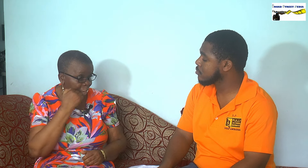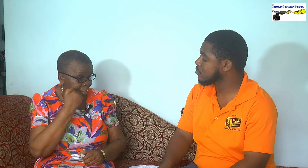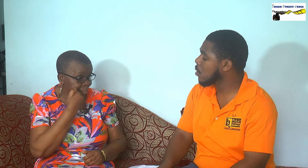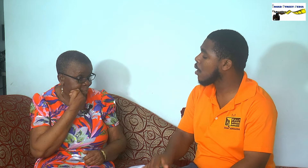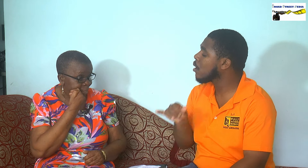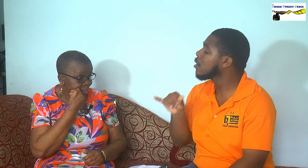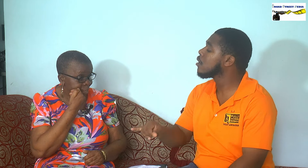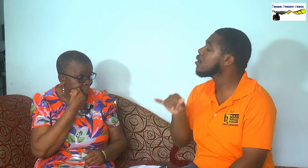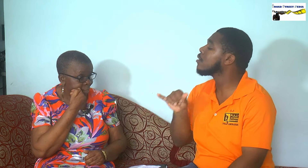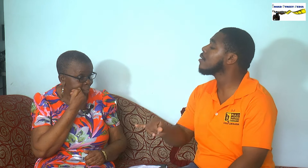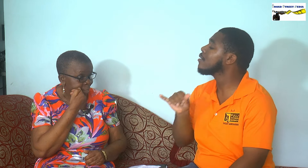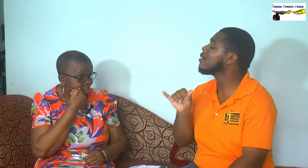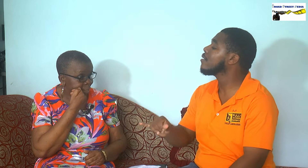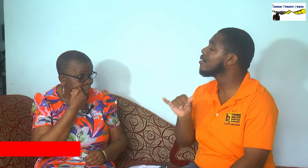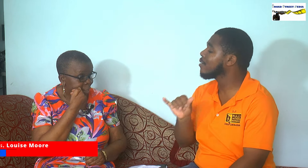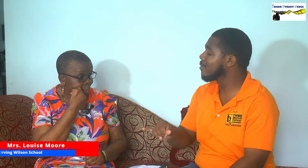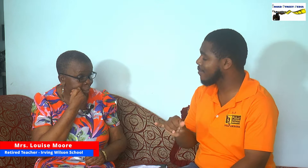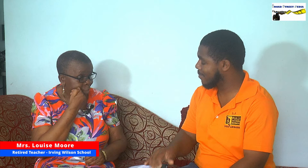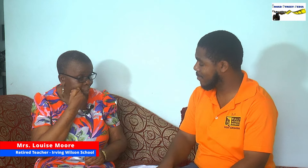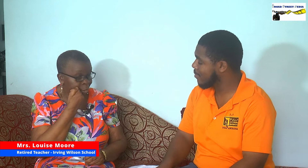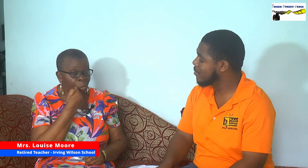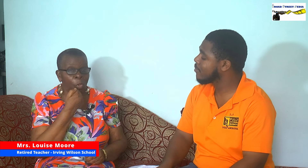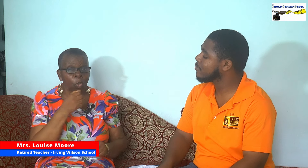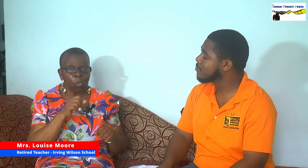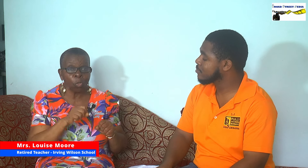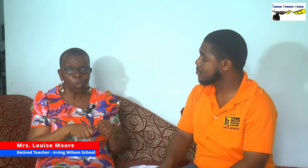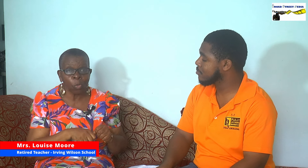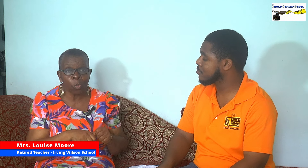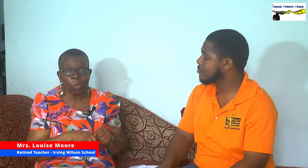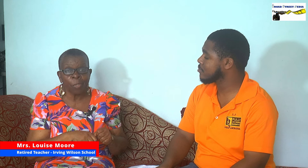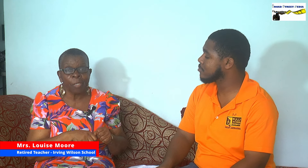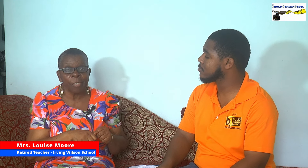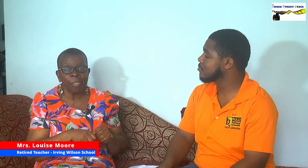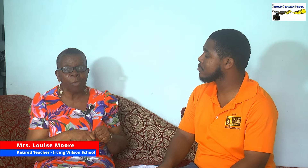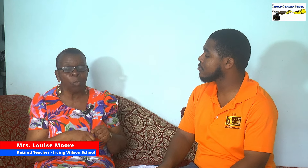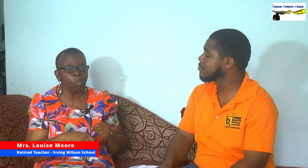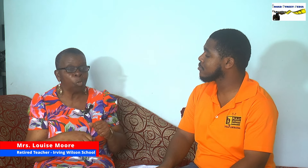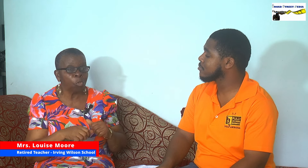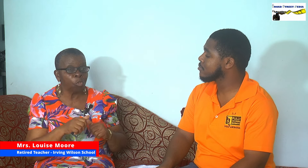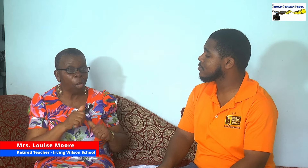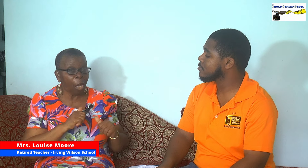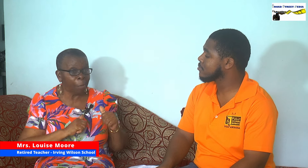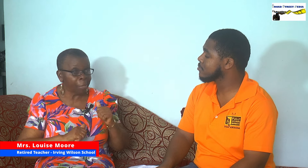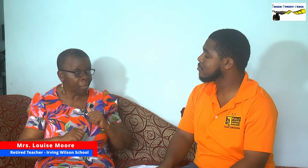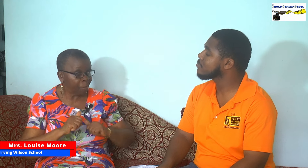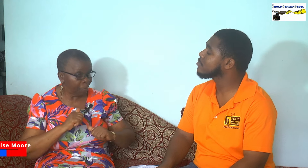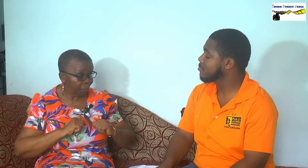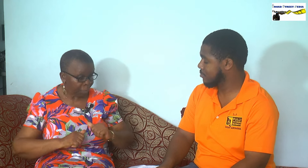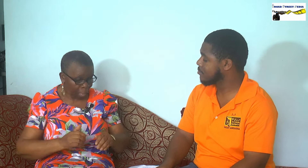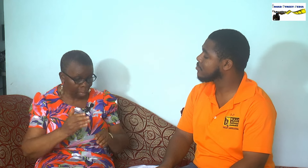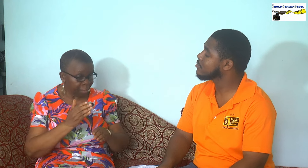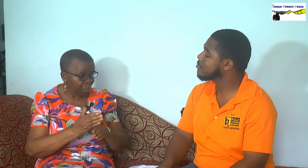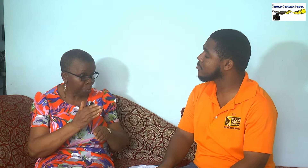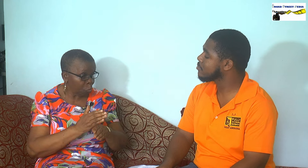shy. Okay. Shy. So they will do drama and